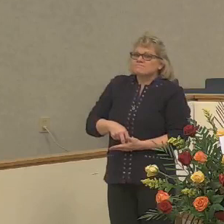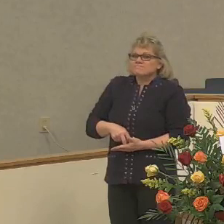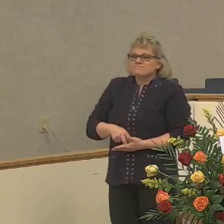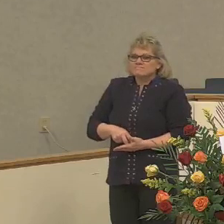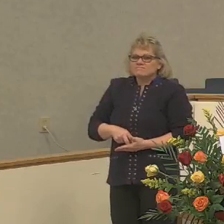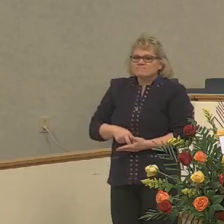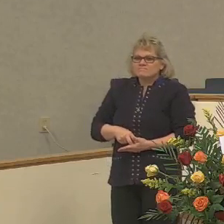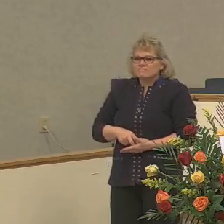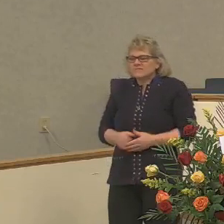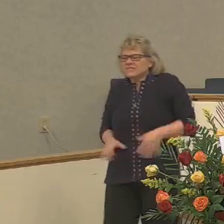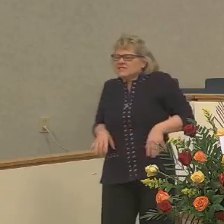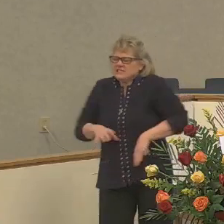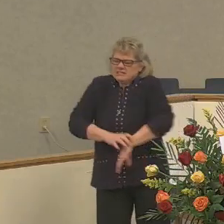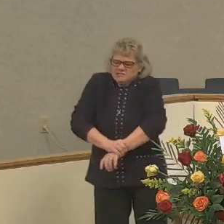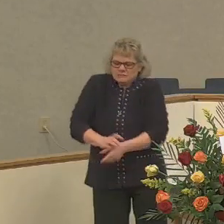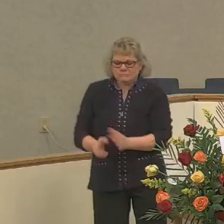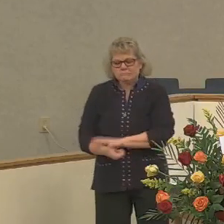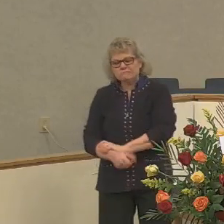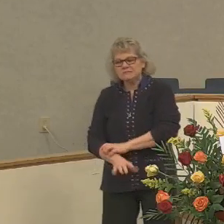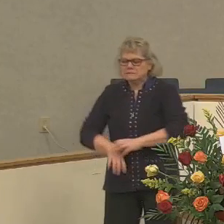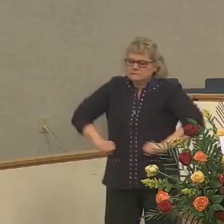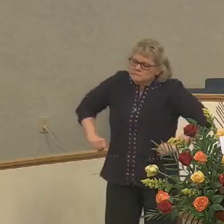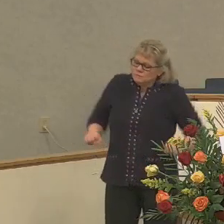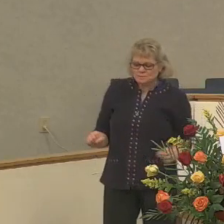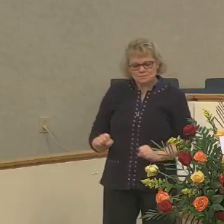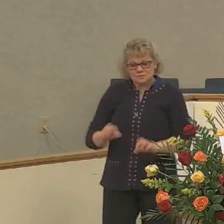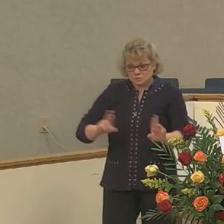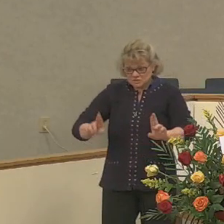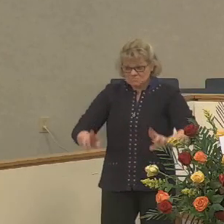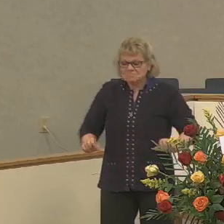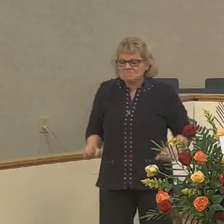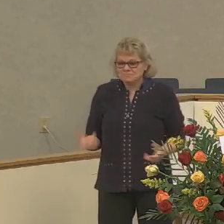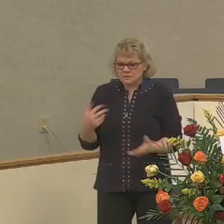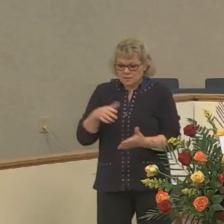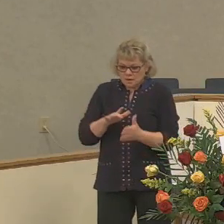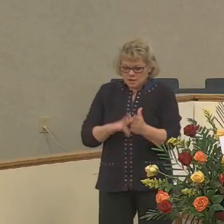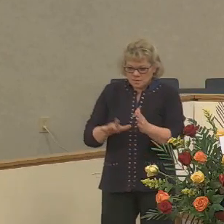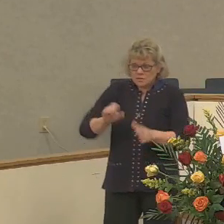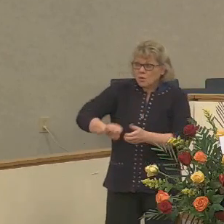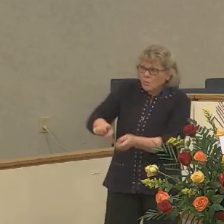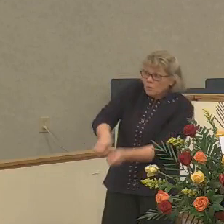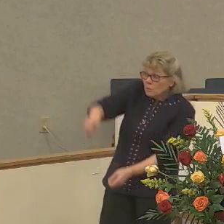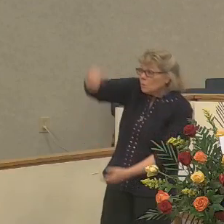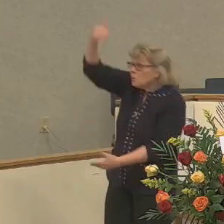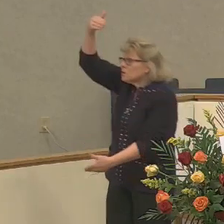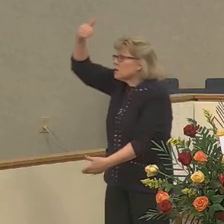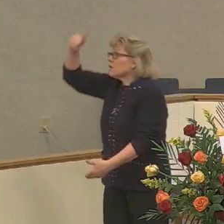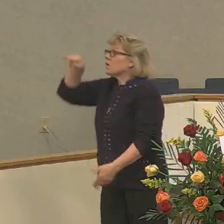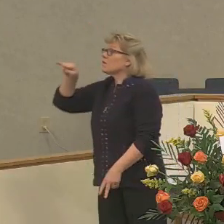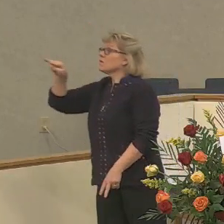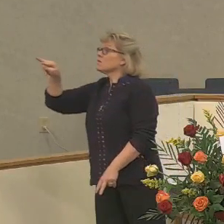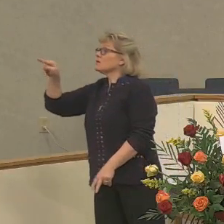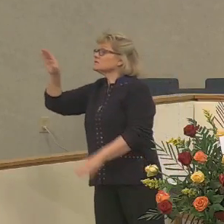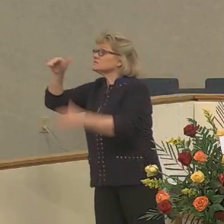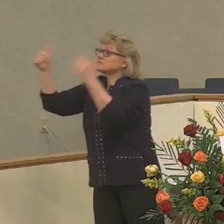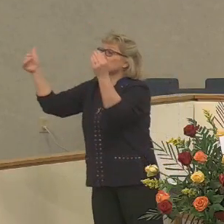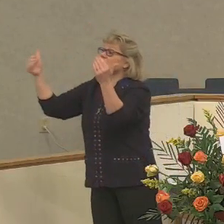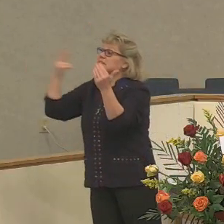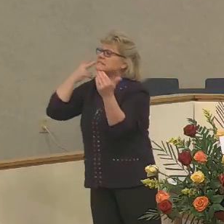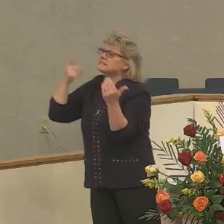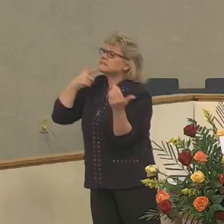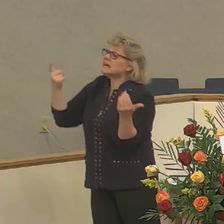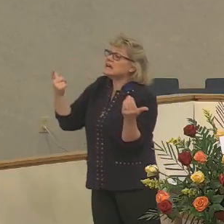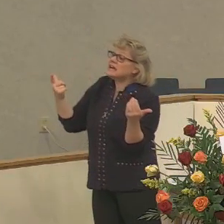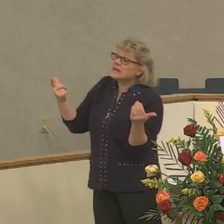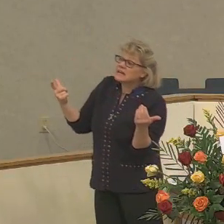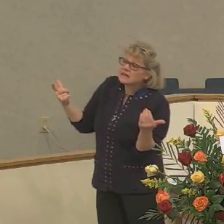he would creak and crack for a little bit and make sure everything's in place, and he would open up his shade and look out at the sky and said,